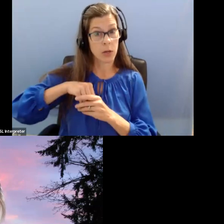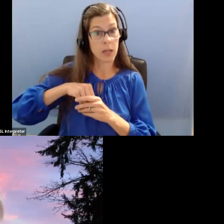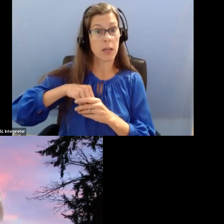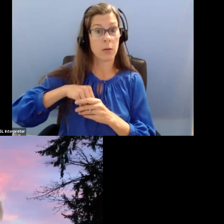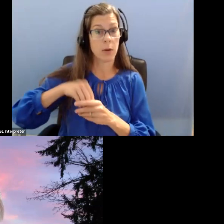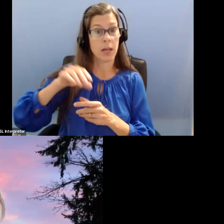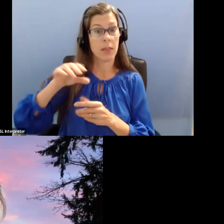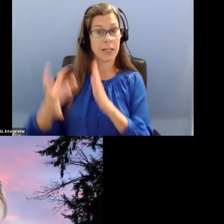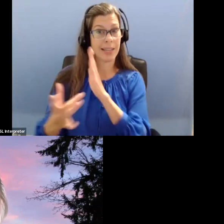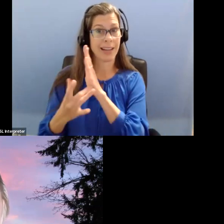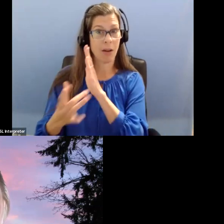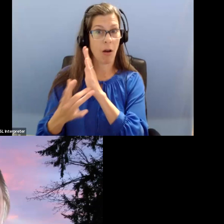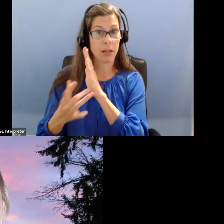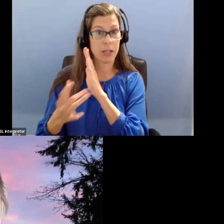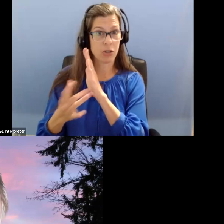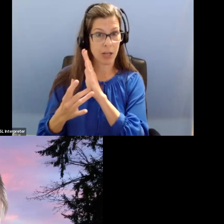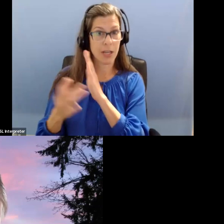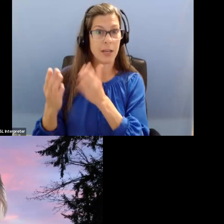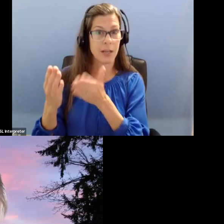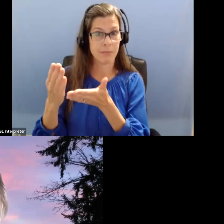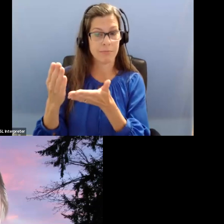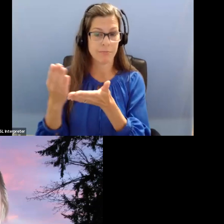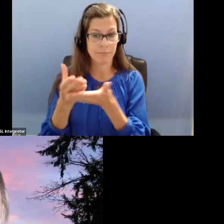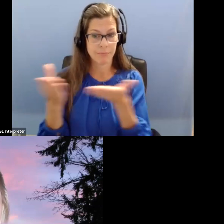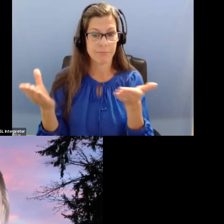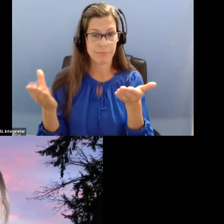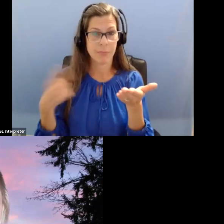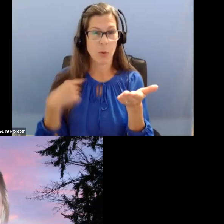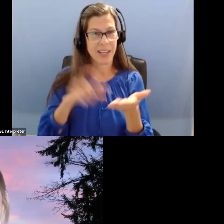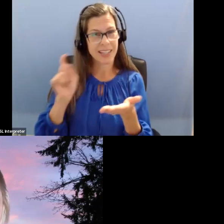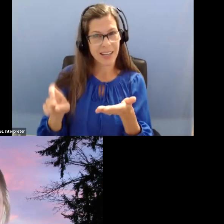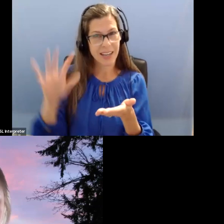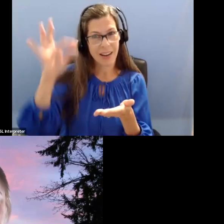do need our federal partners to help out with